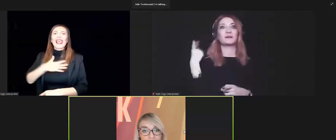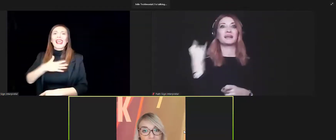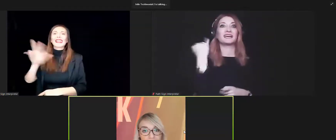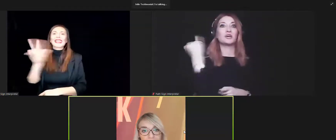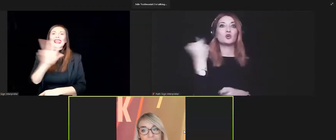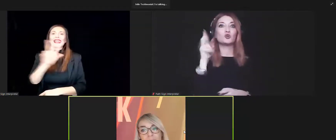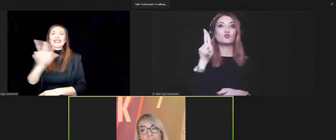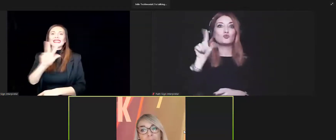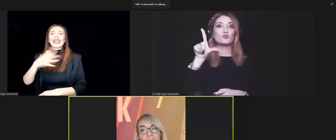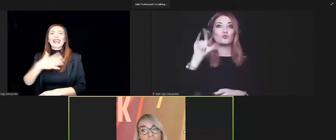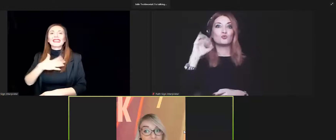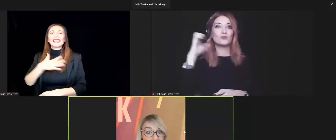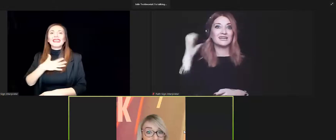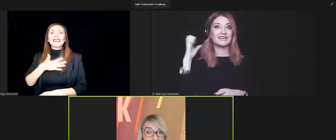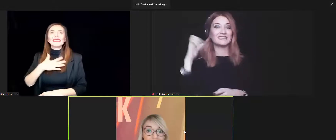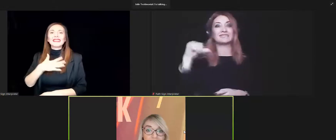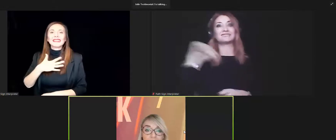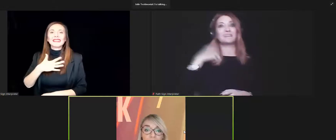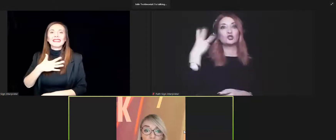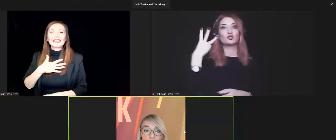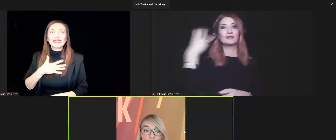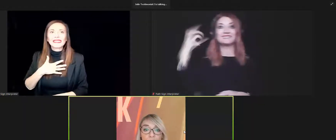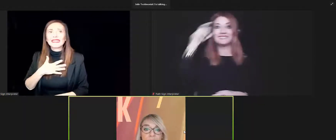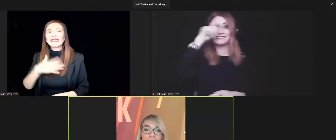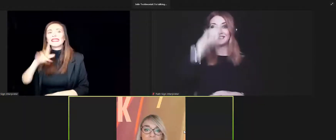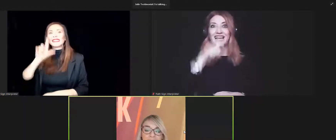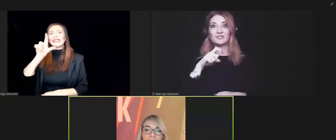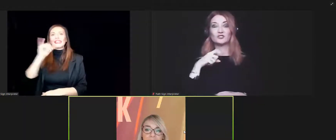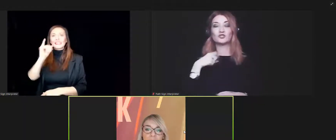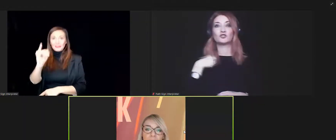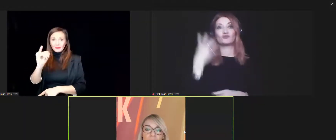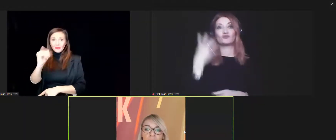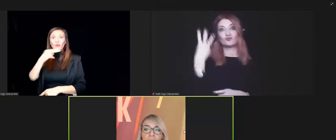children of 10, 6, and 4 years old.